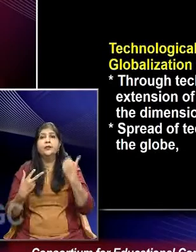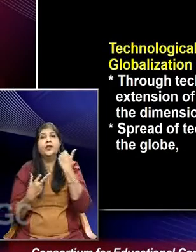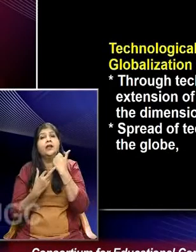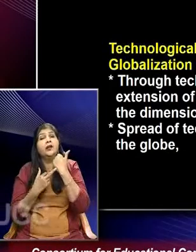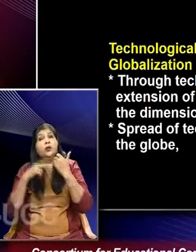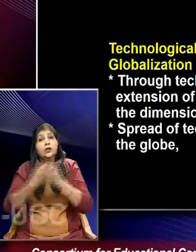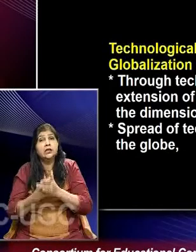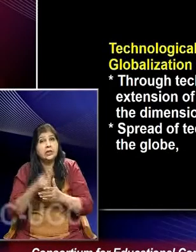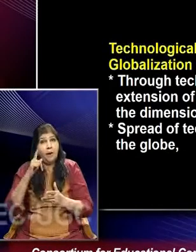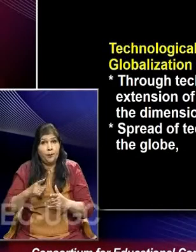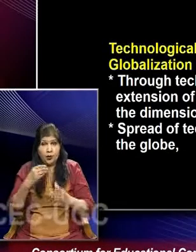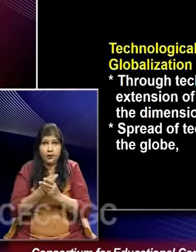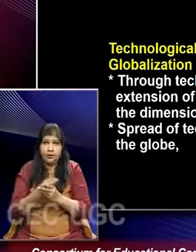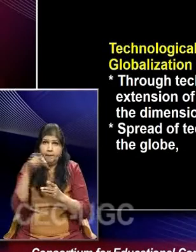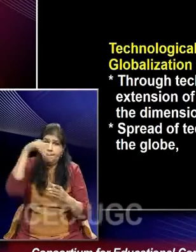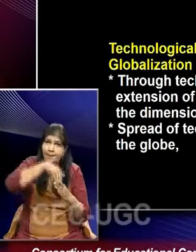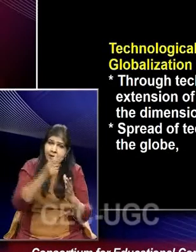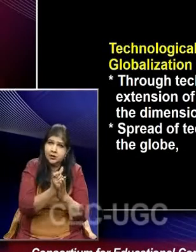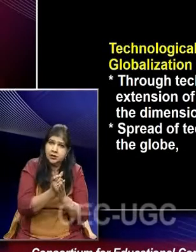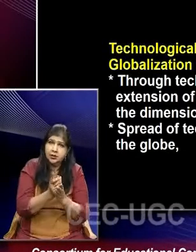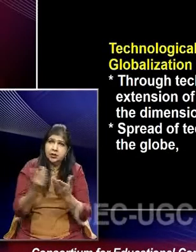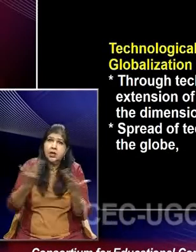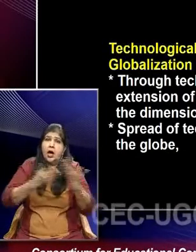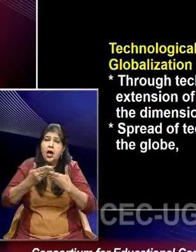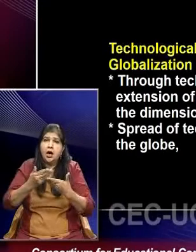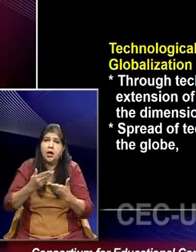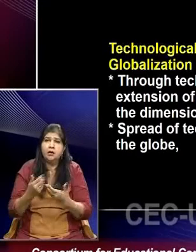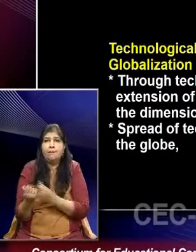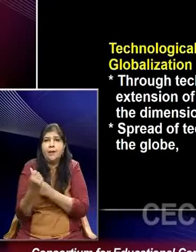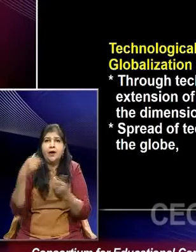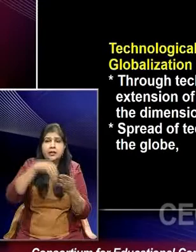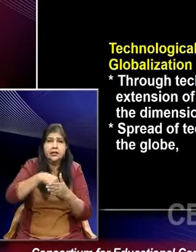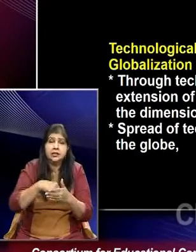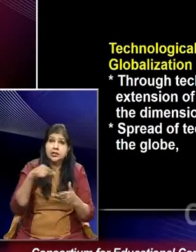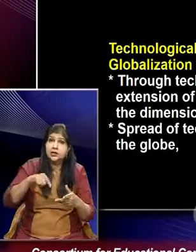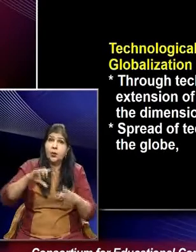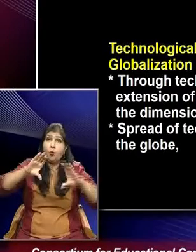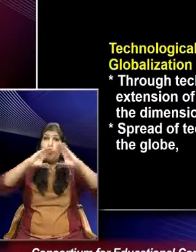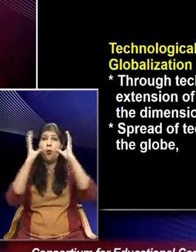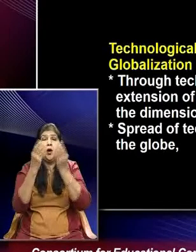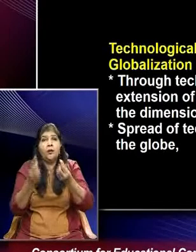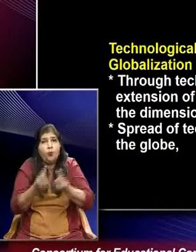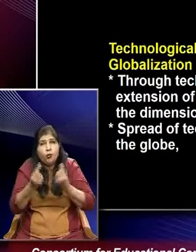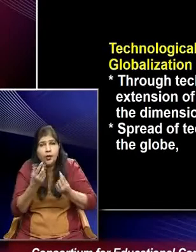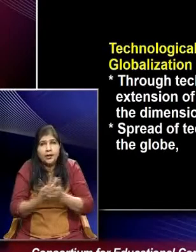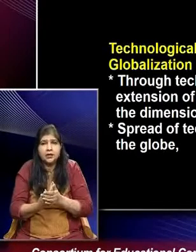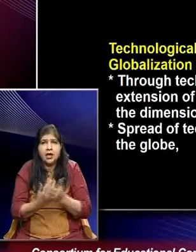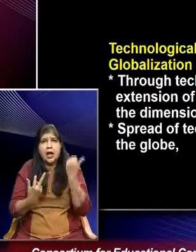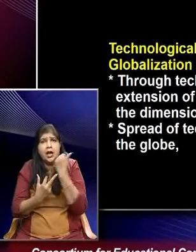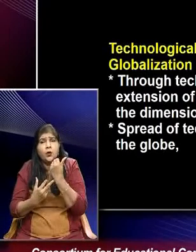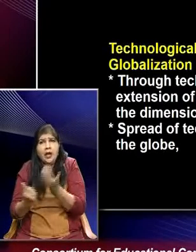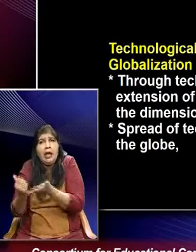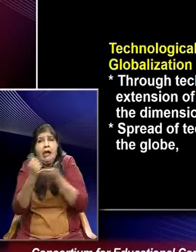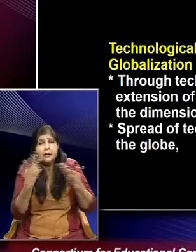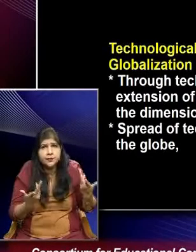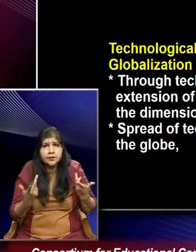Technology is an important variable of power in world politics. Technology